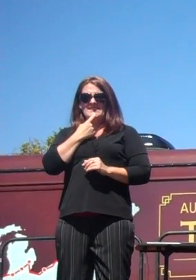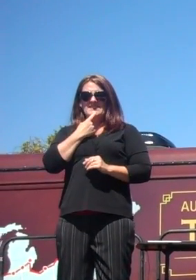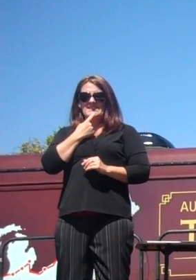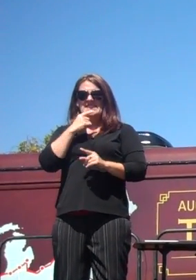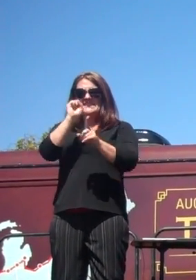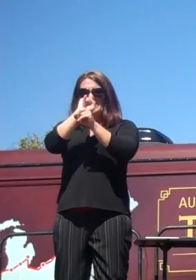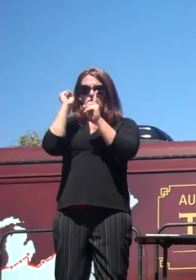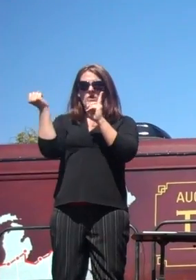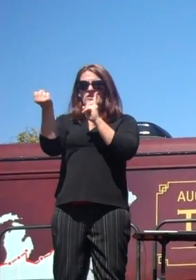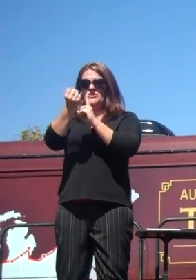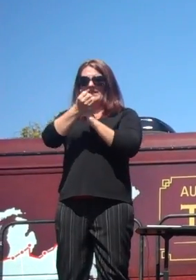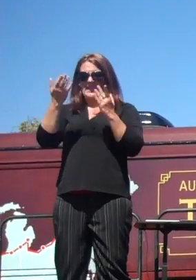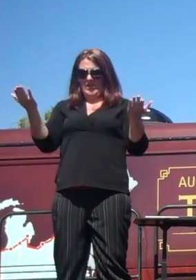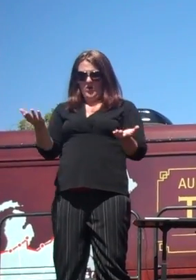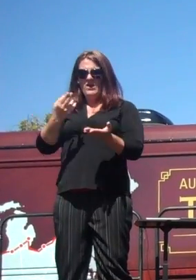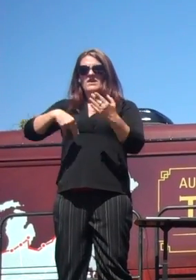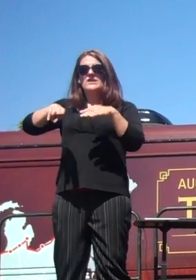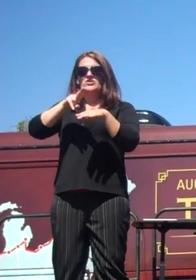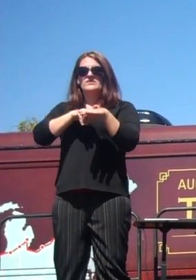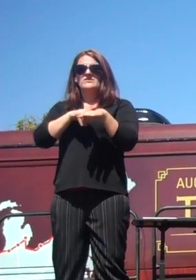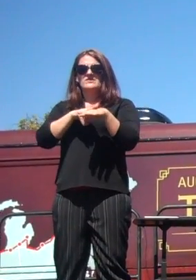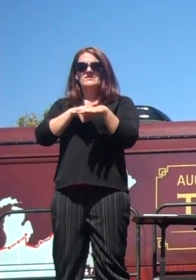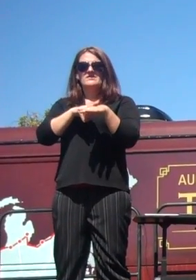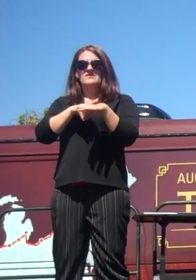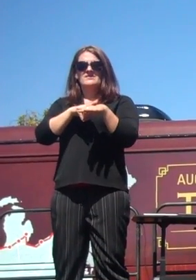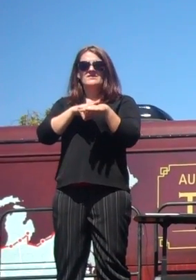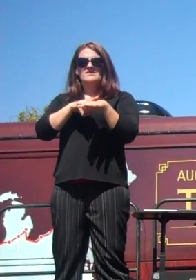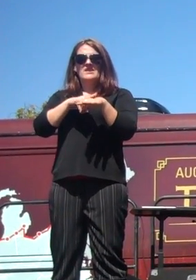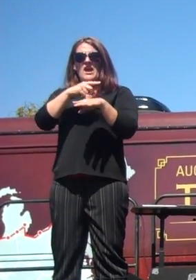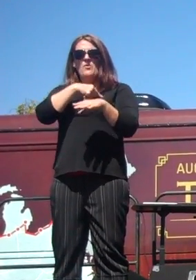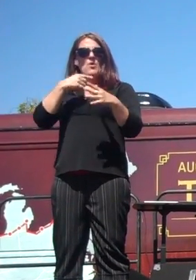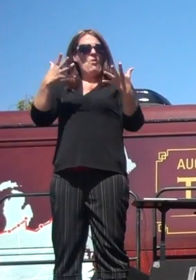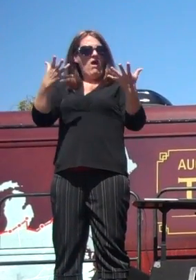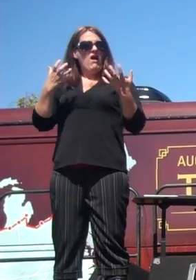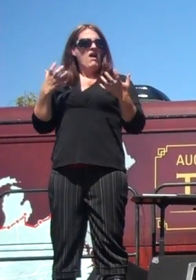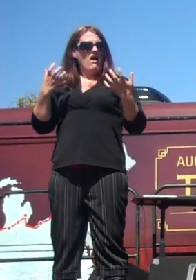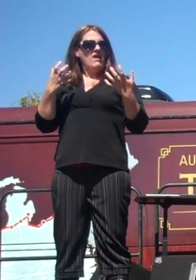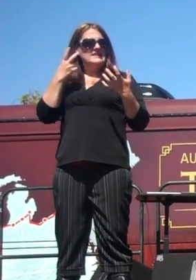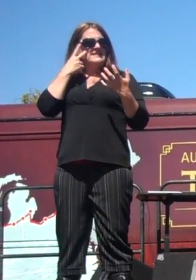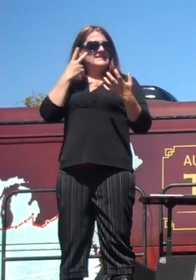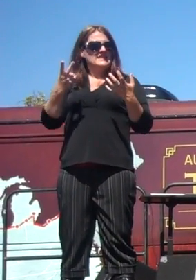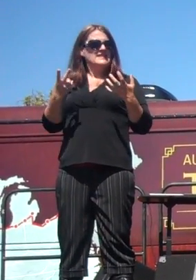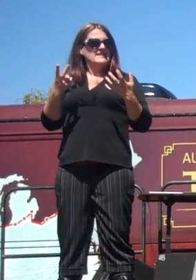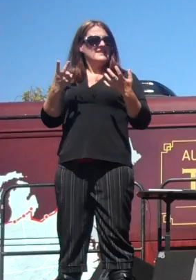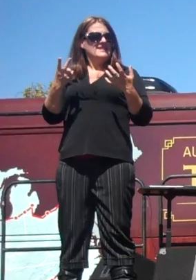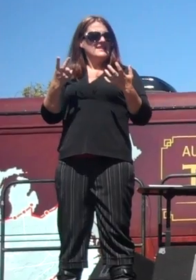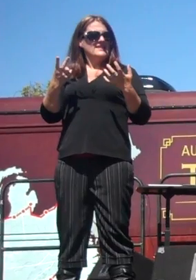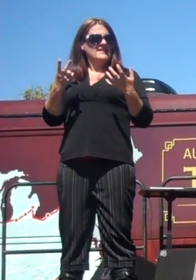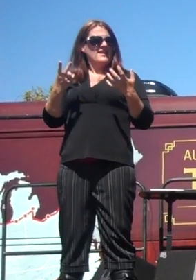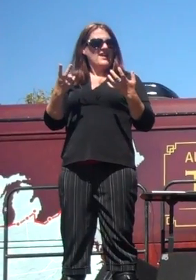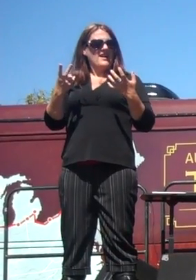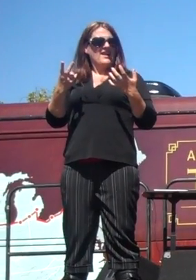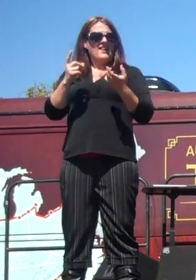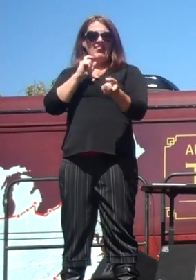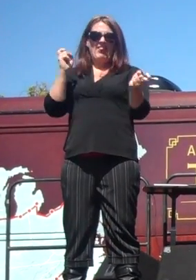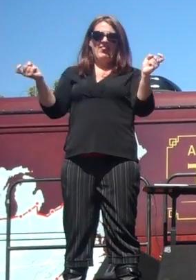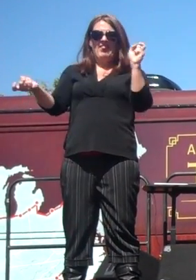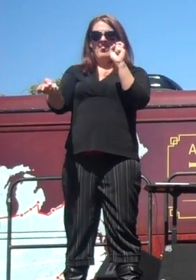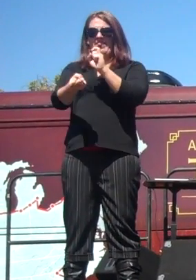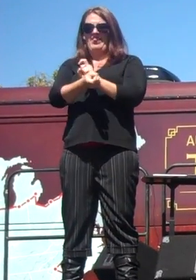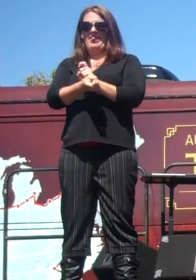serious situation in our nation. And we want to see a turnaround to